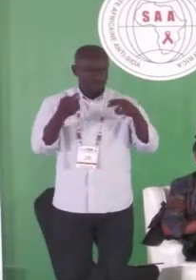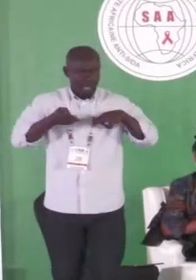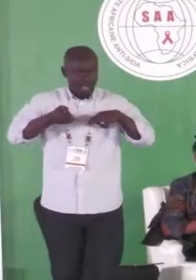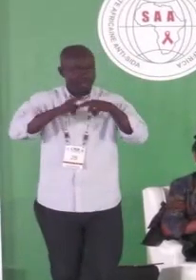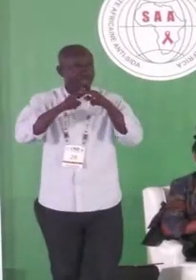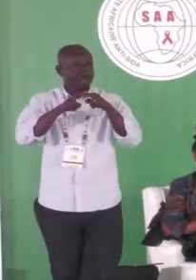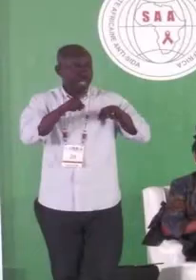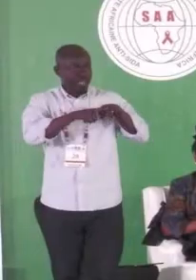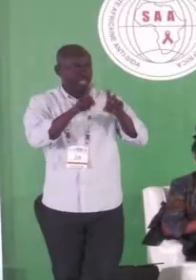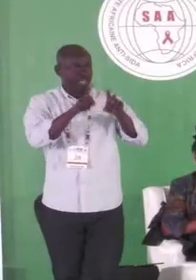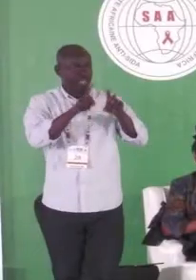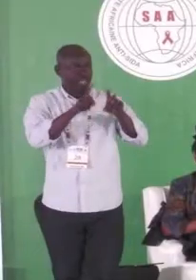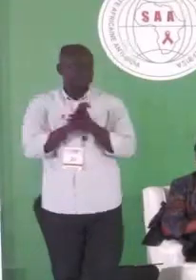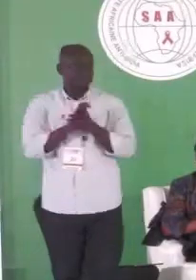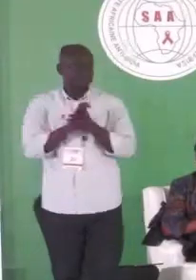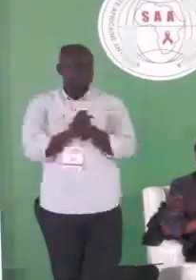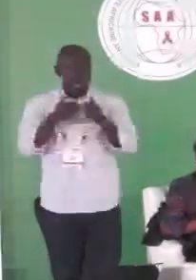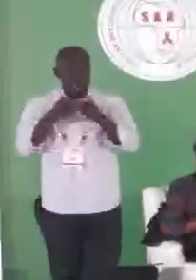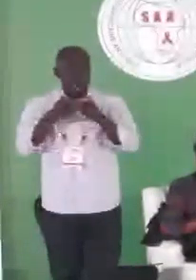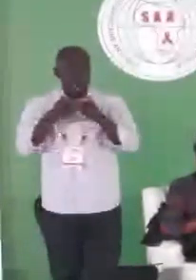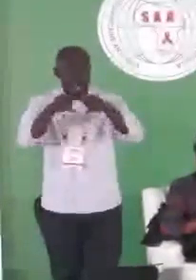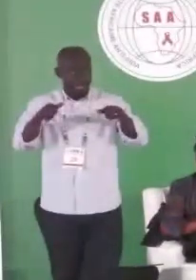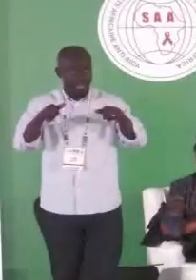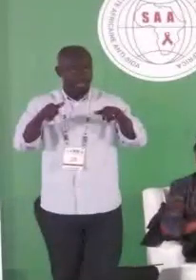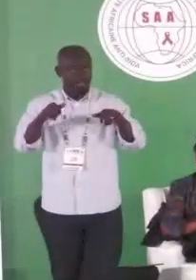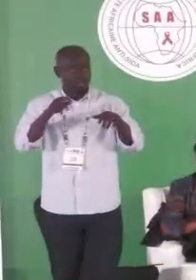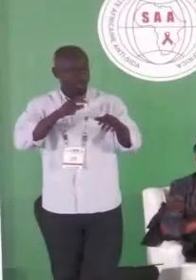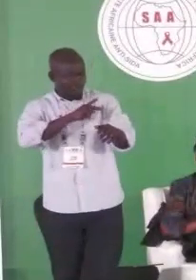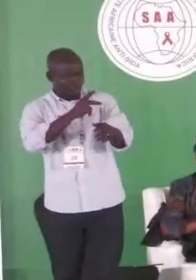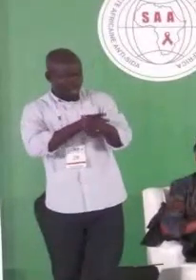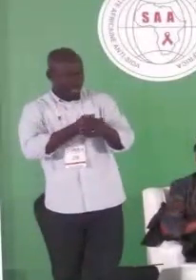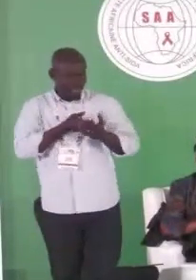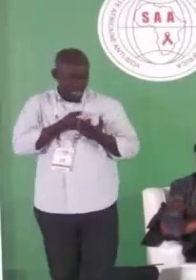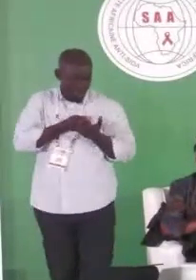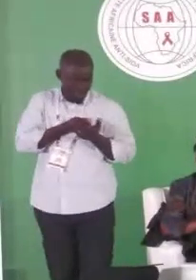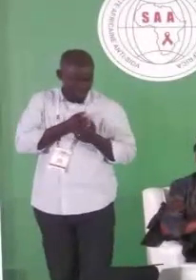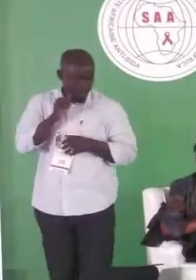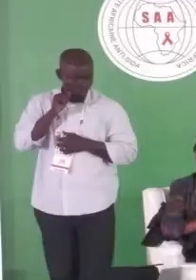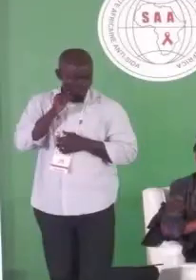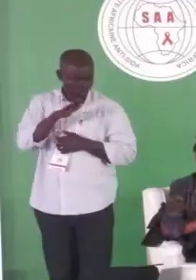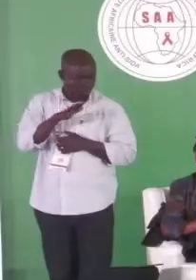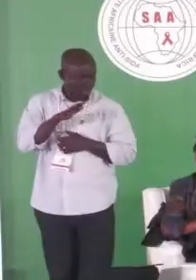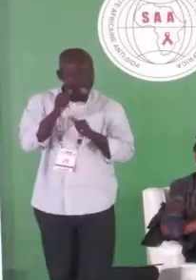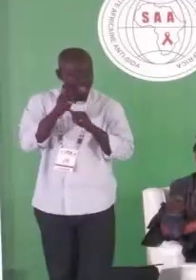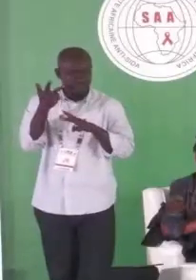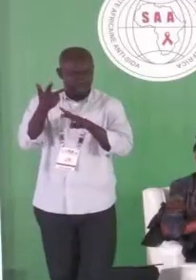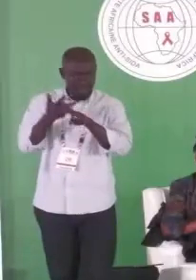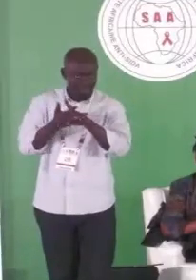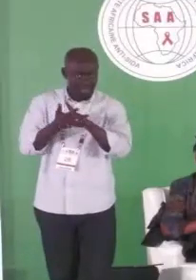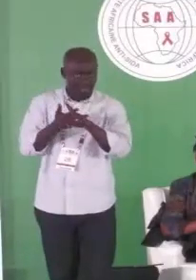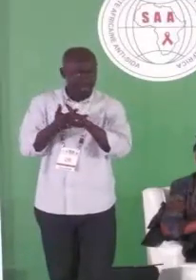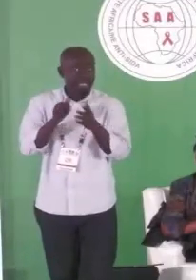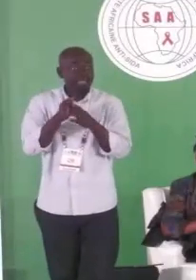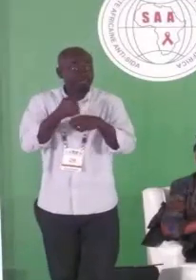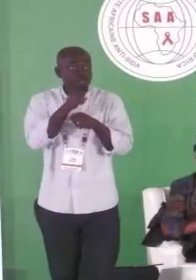testing. So in our guidelines currently towards pregnancy and breastfeeding women, we test them every 3 months. This is to ensure that